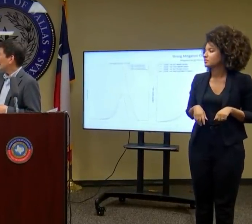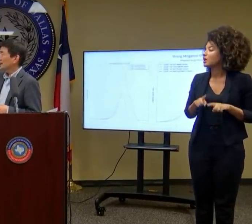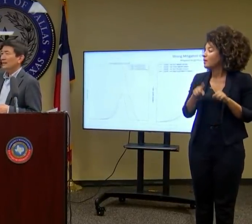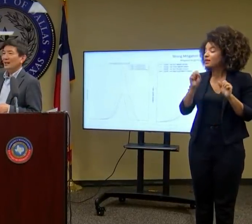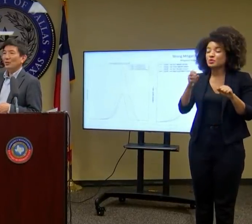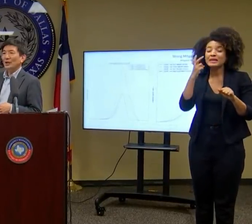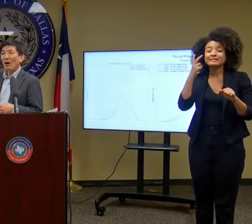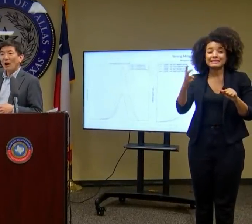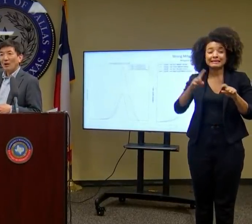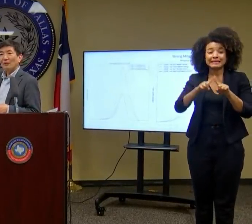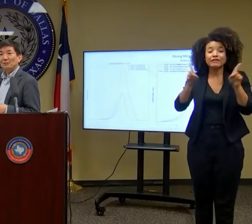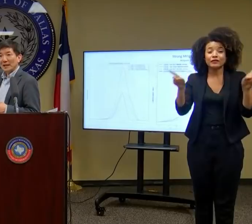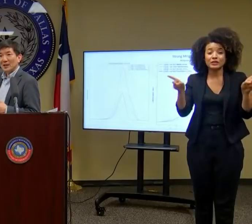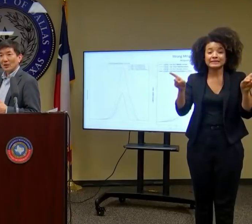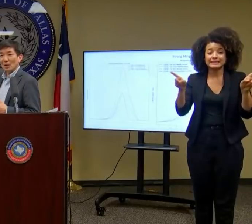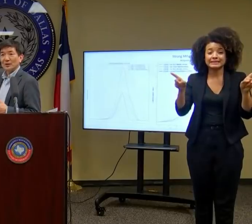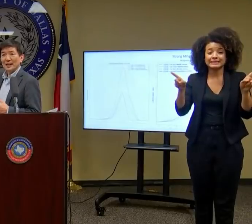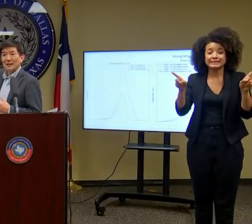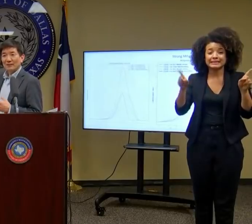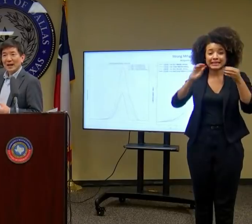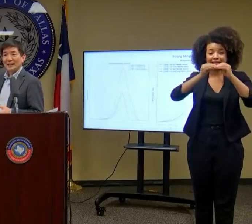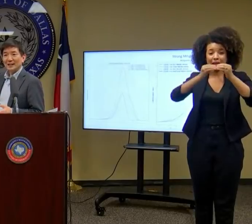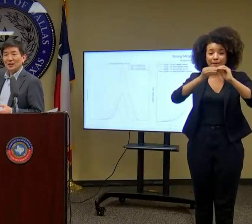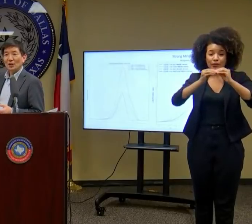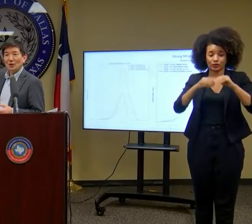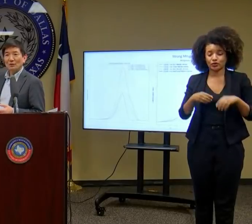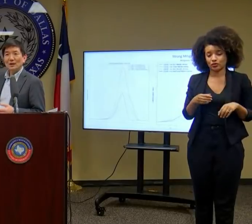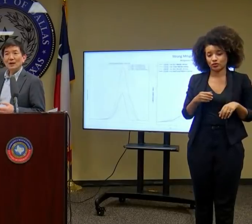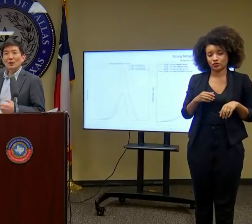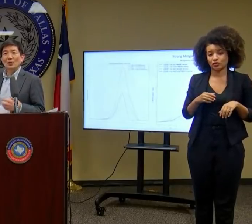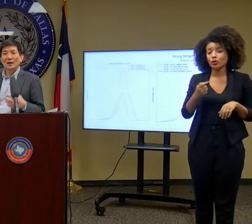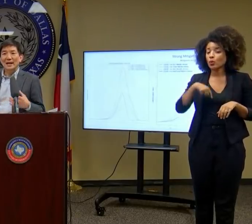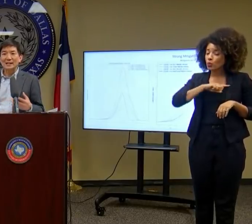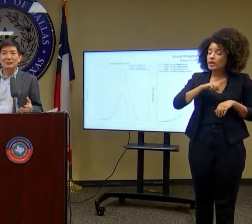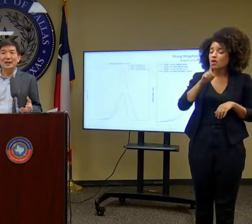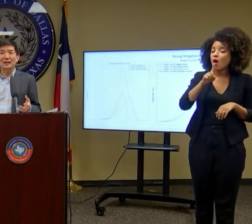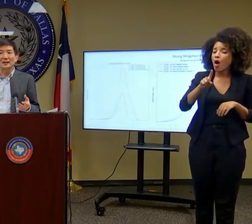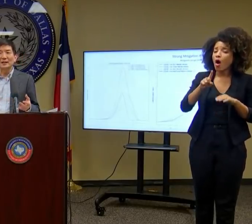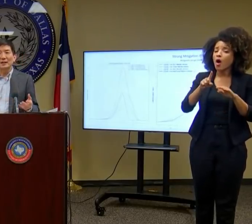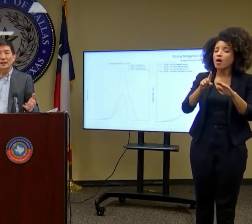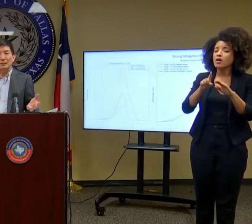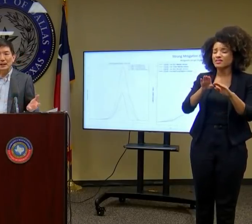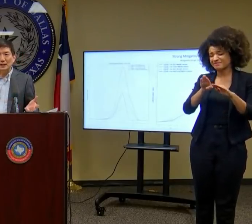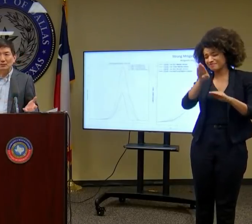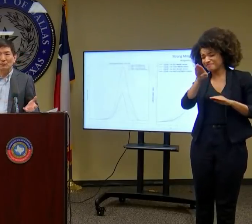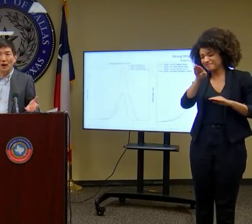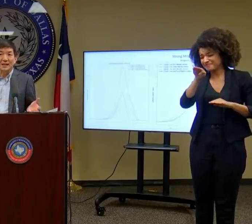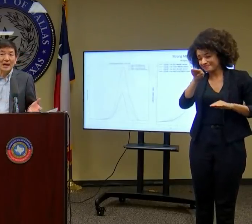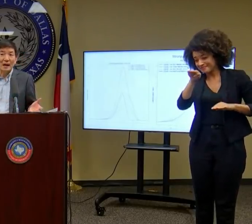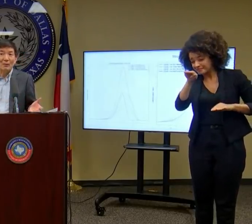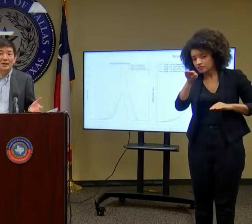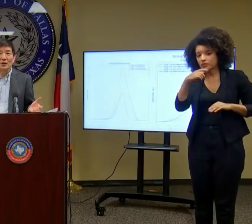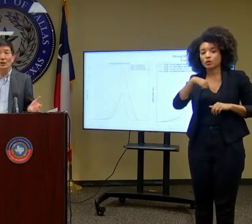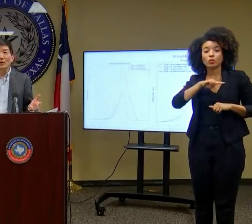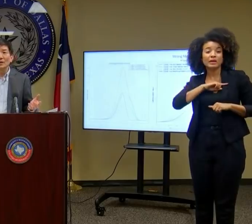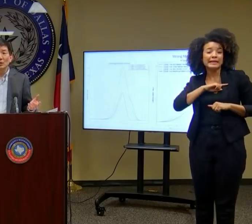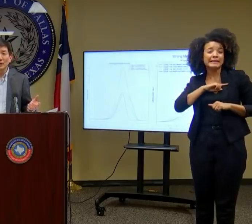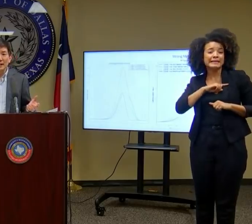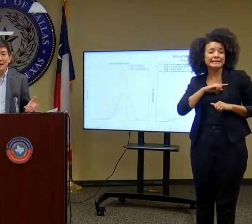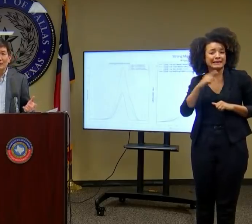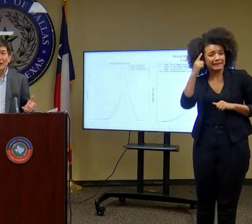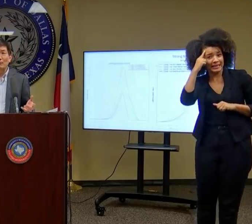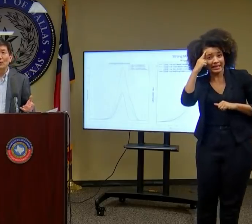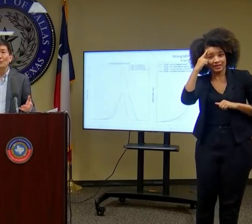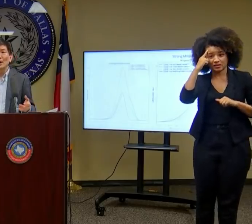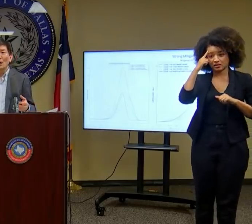in those peaks. We are, based on our own data, flattening the curve. We're estimating that the peak right now may occur